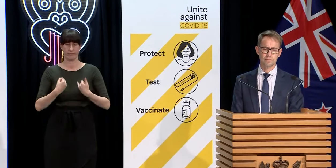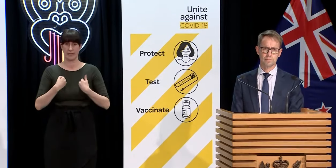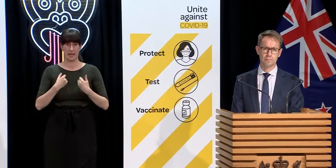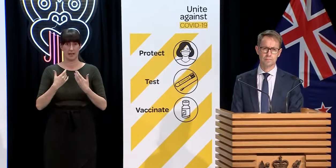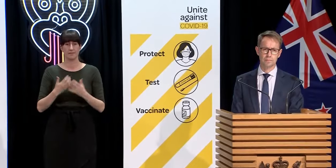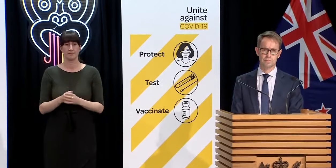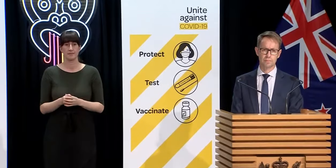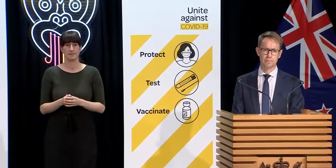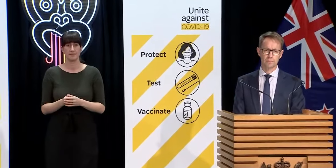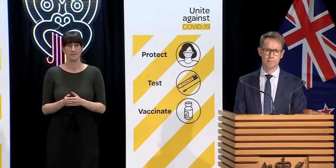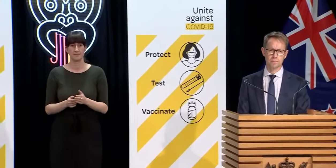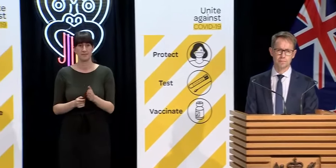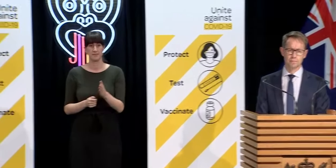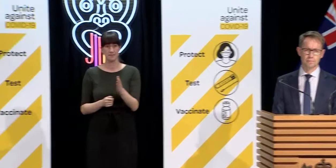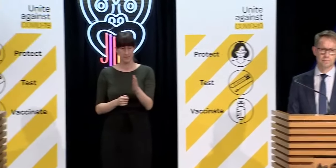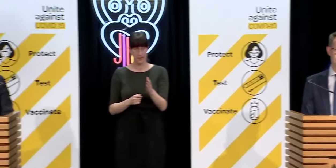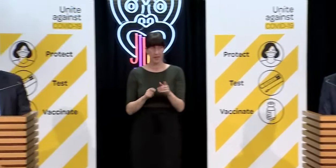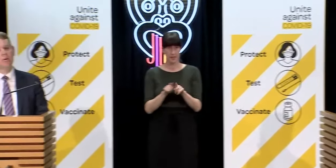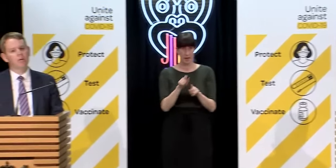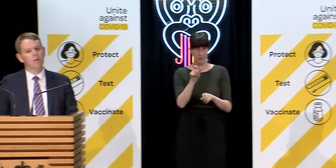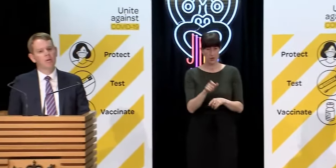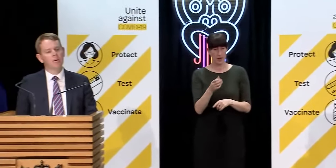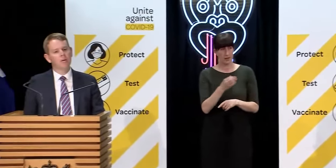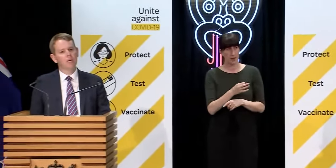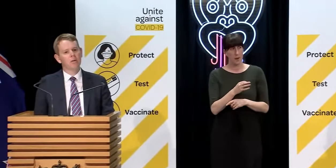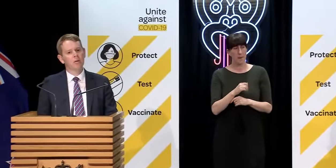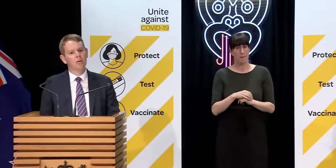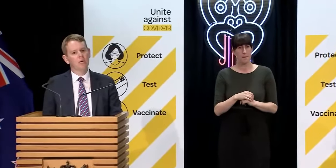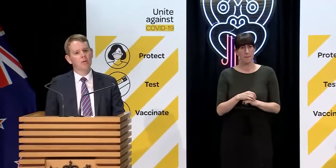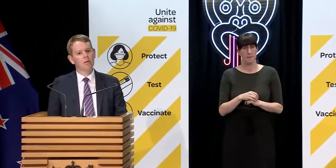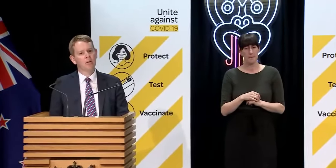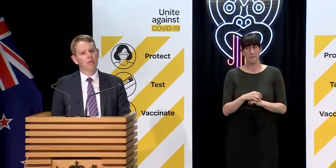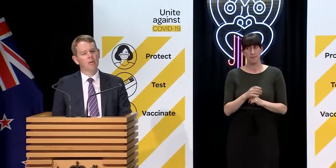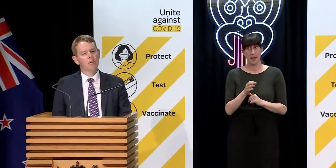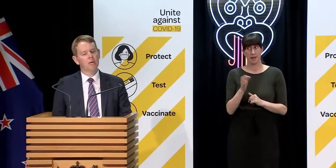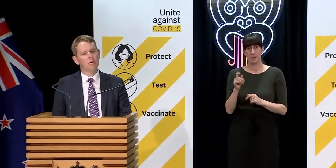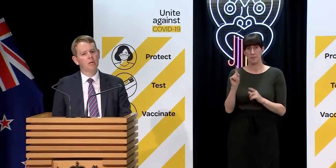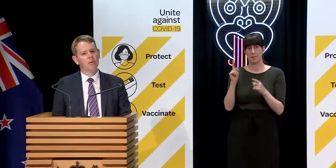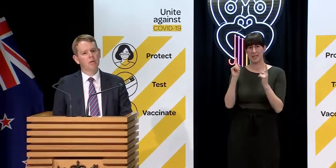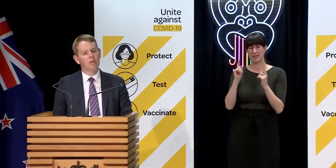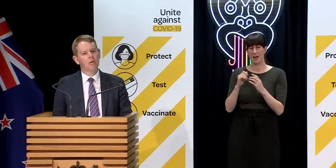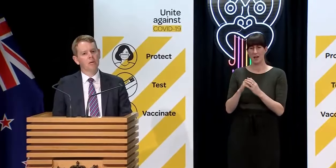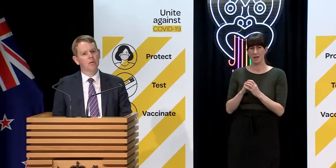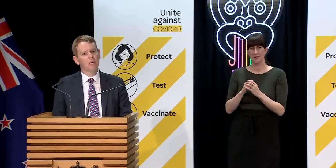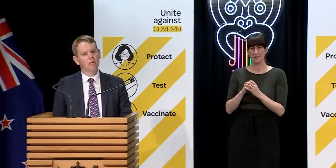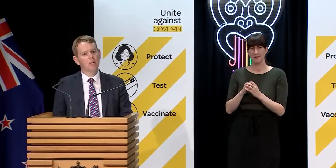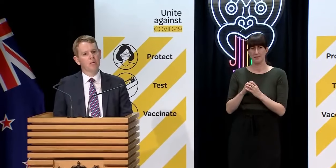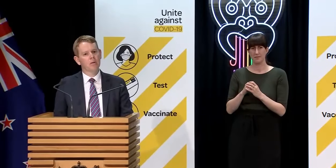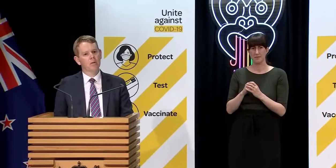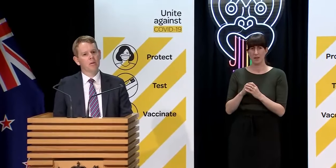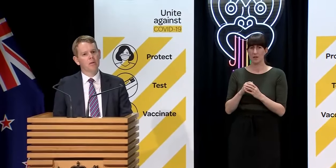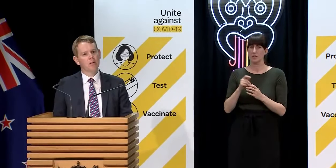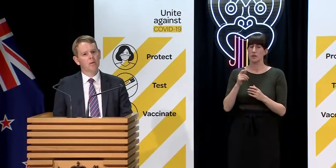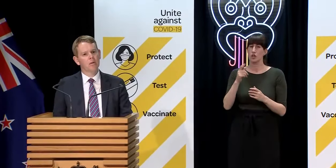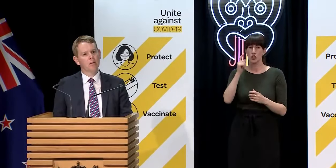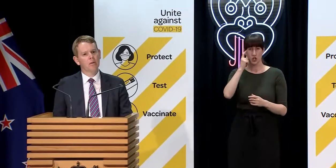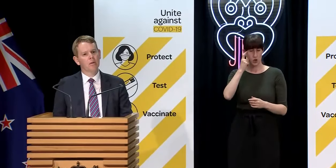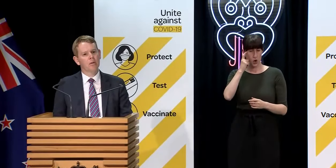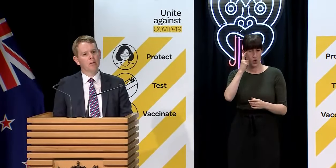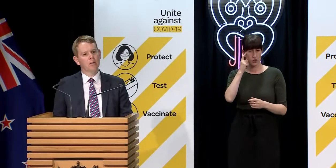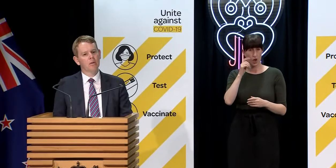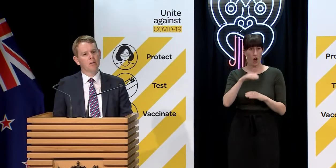there remains concern that outbreak response was not closely focused enough on the needs of Māori and Pacifica